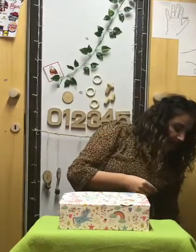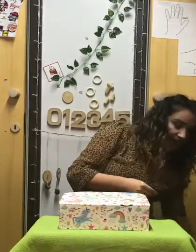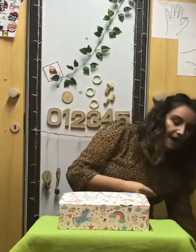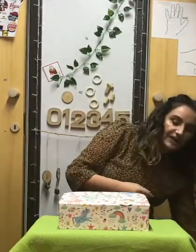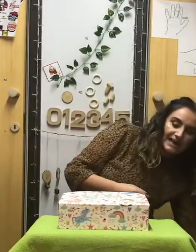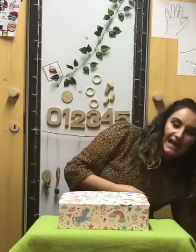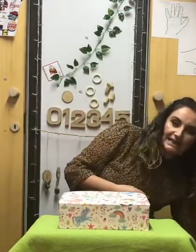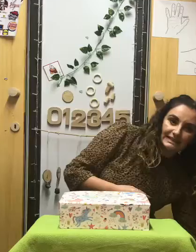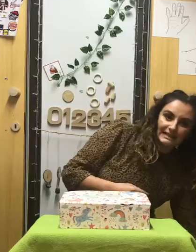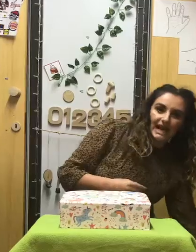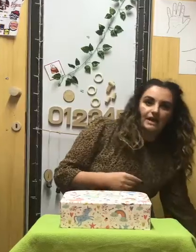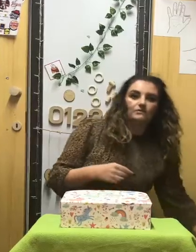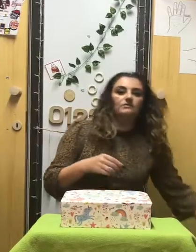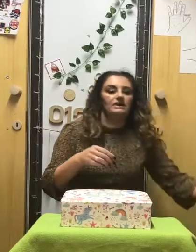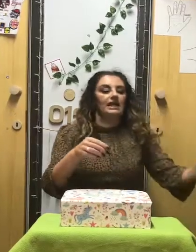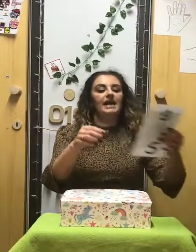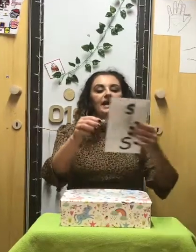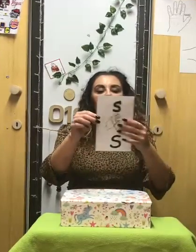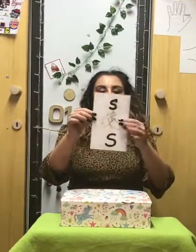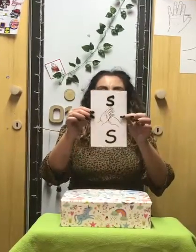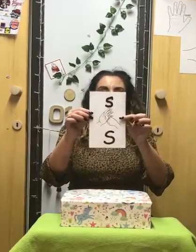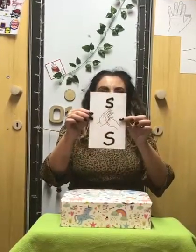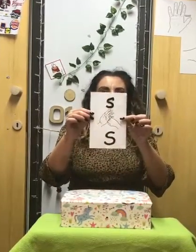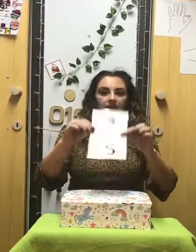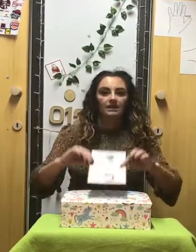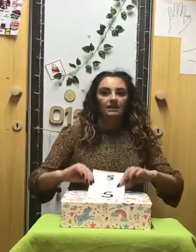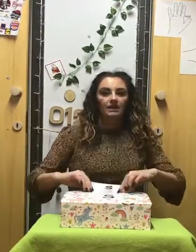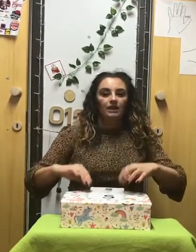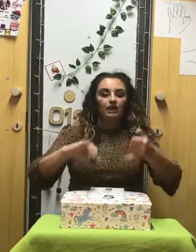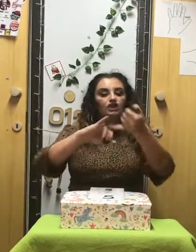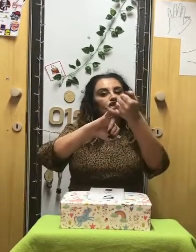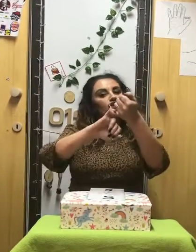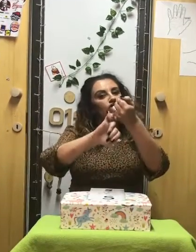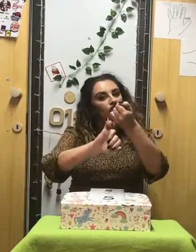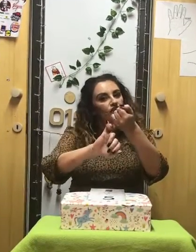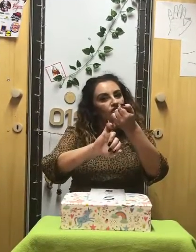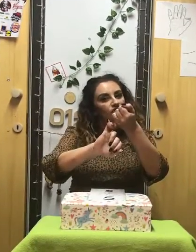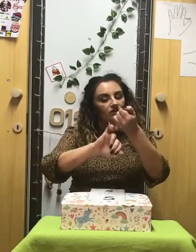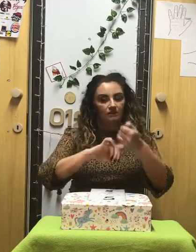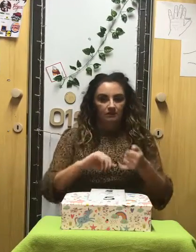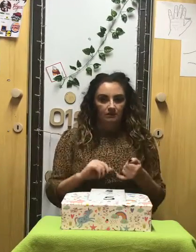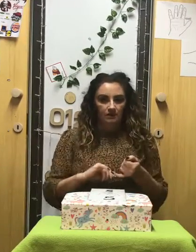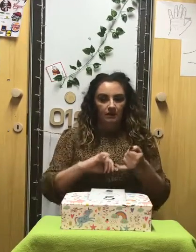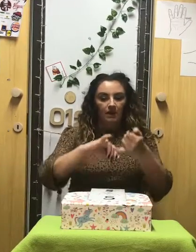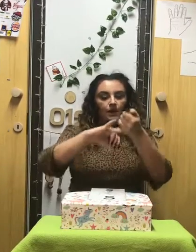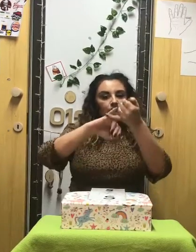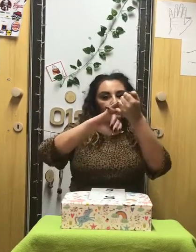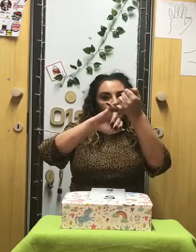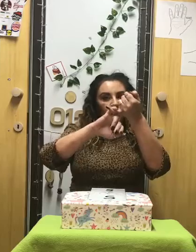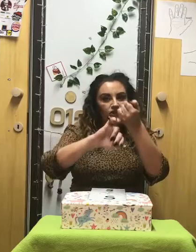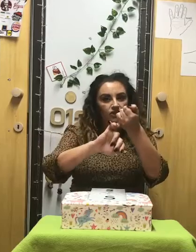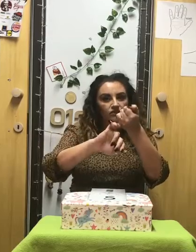Our next sound is S. S